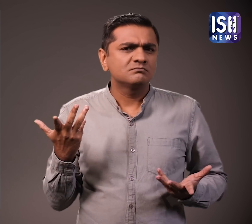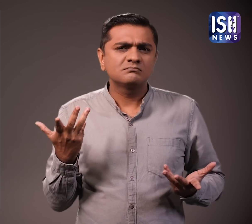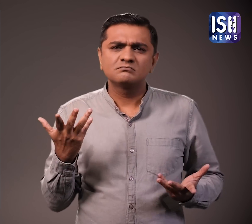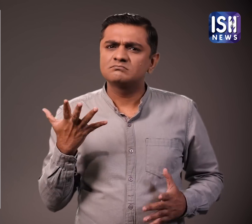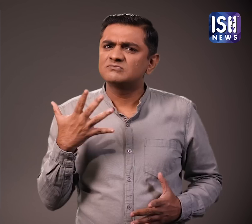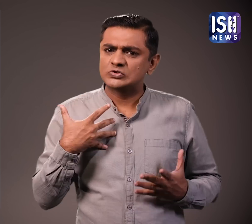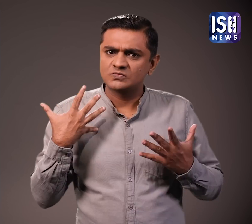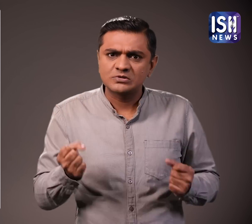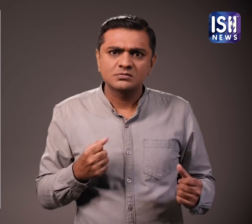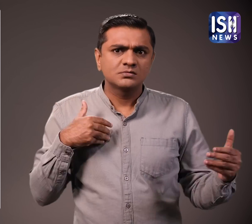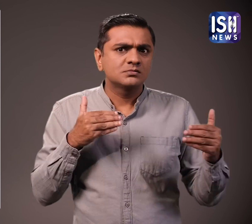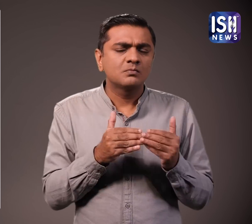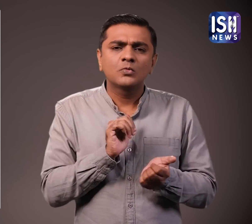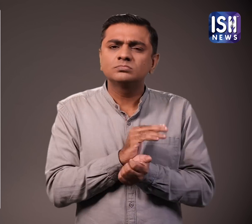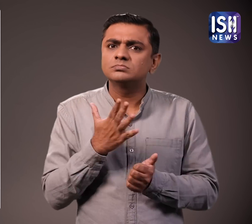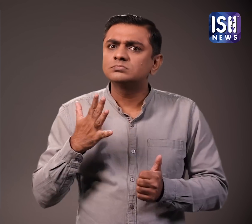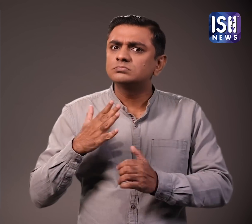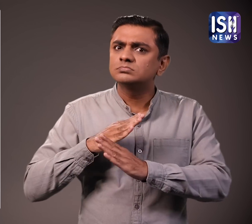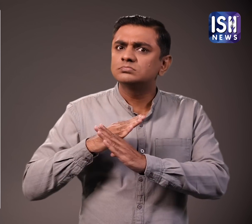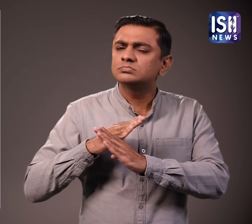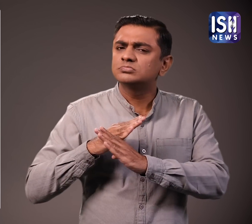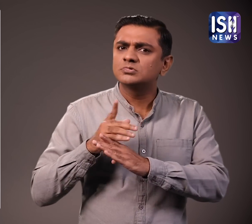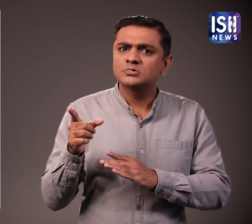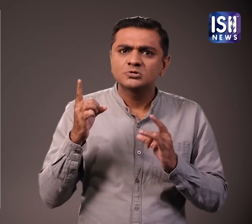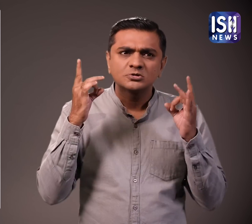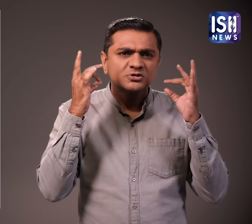Malewal also sat on a dharna at a hospital demanding to meet with the girl.